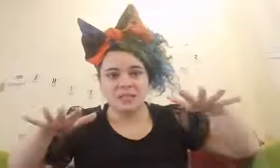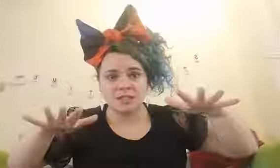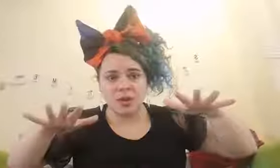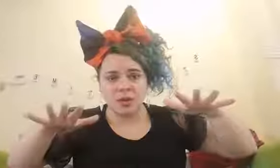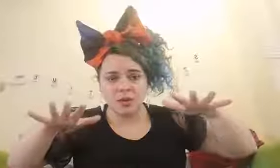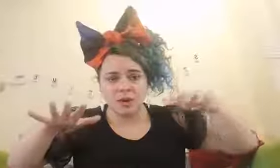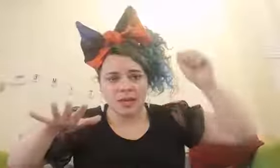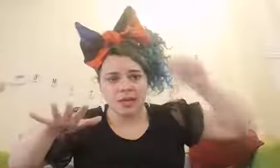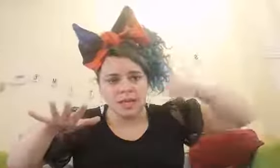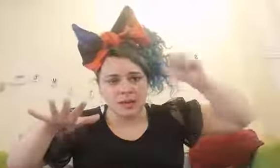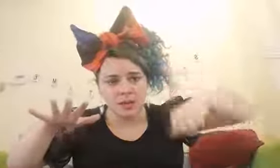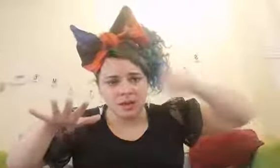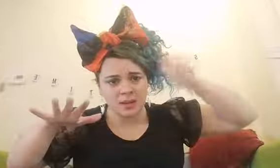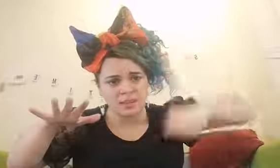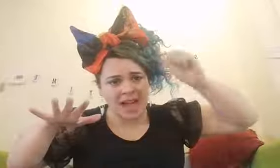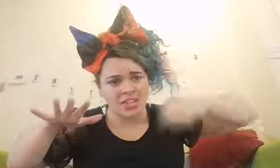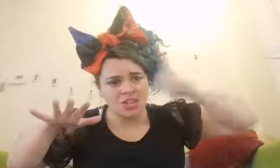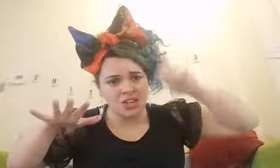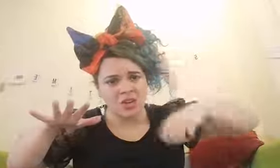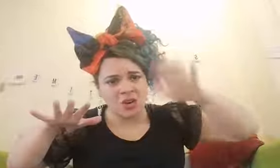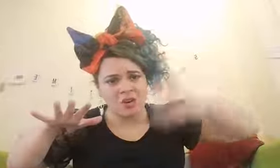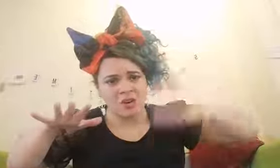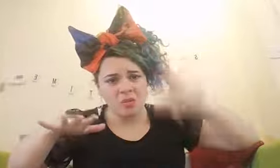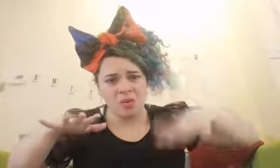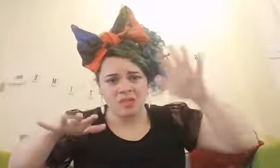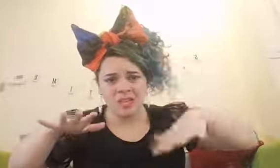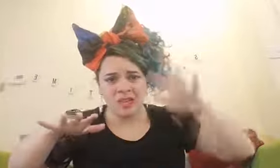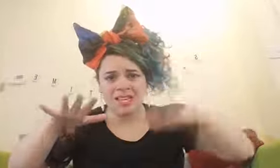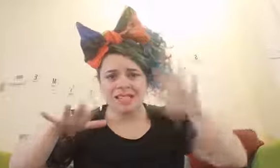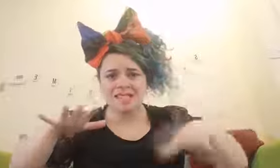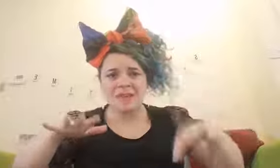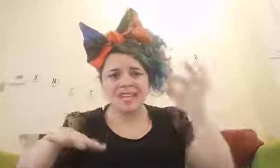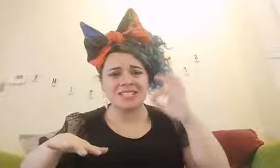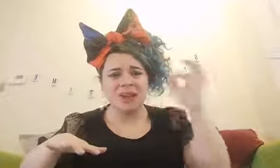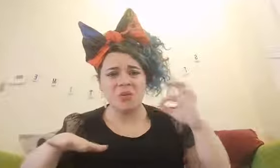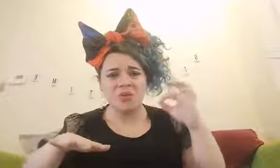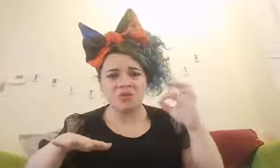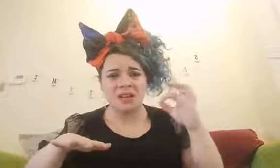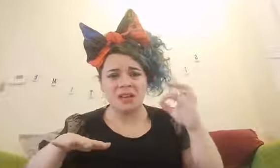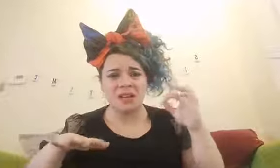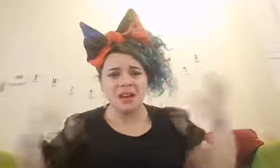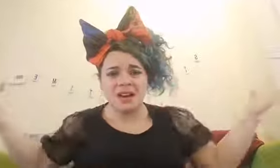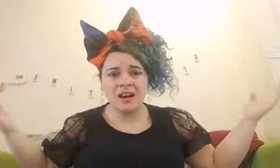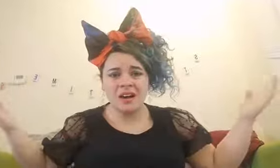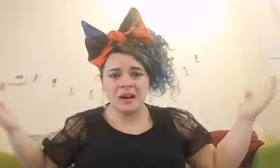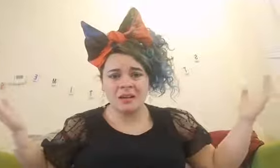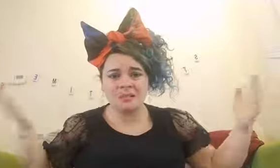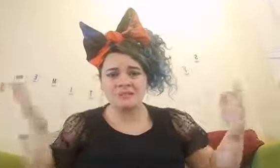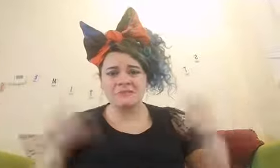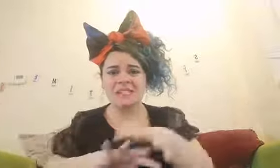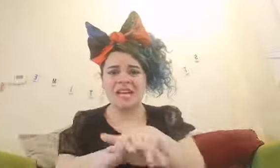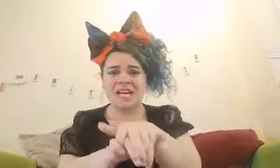So he splashed on the water. He splashed that water. Oh,